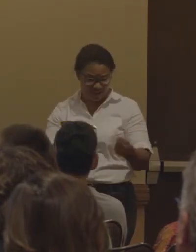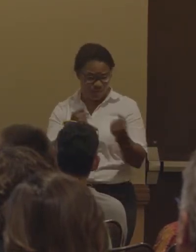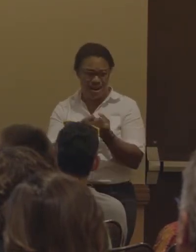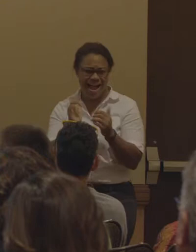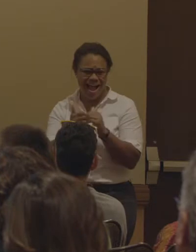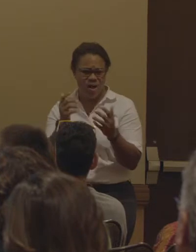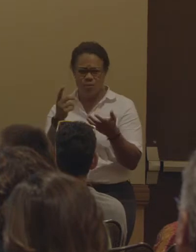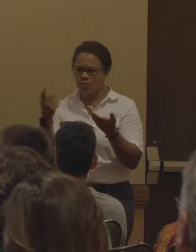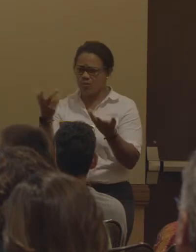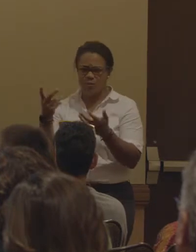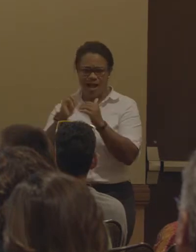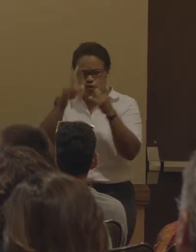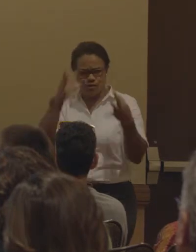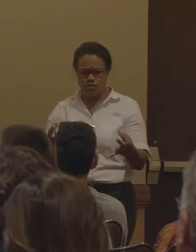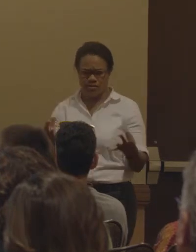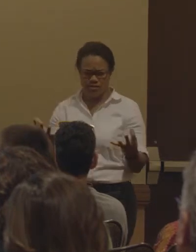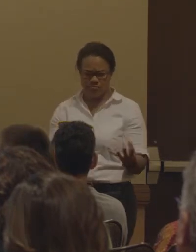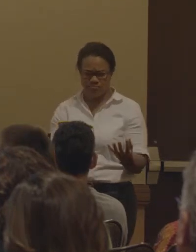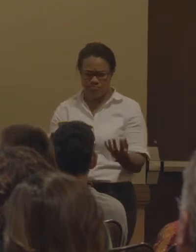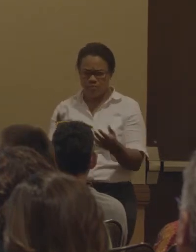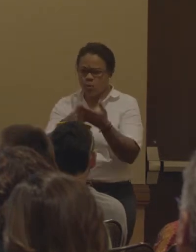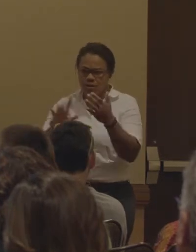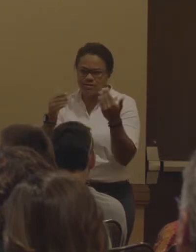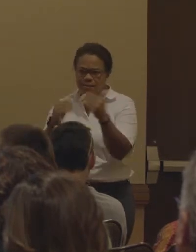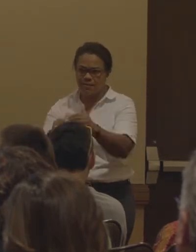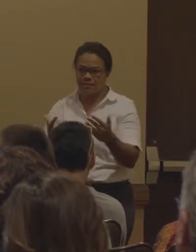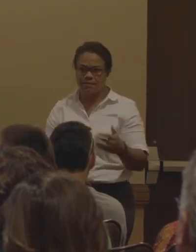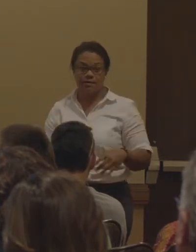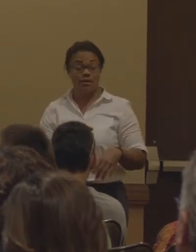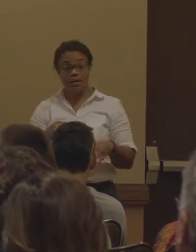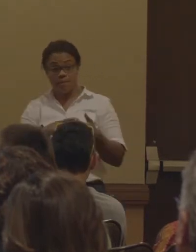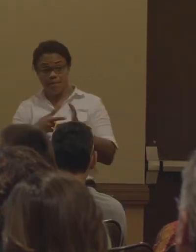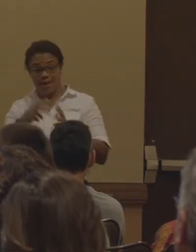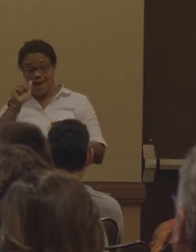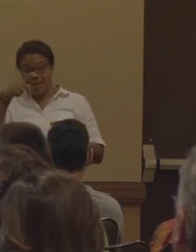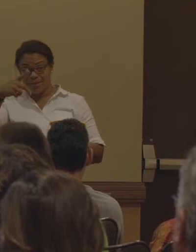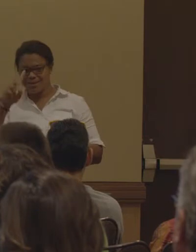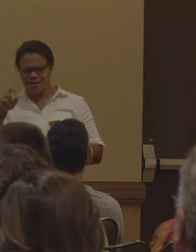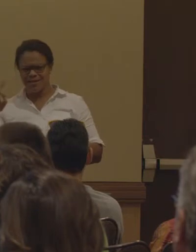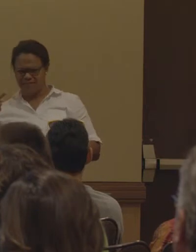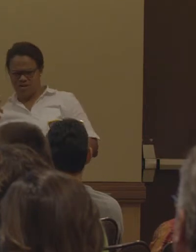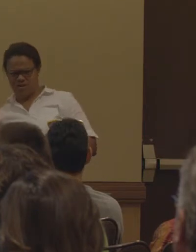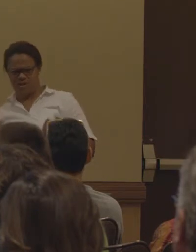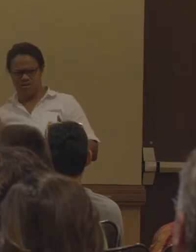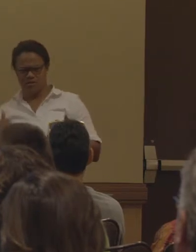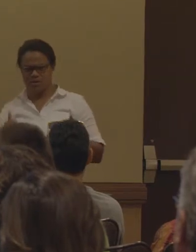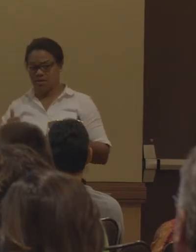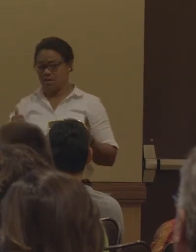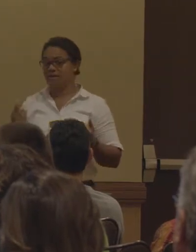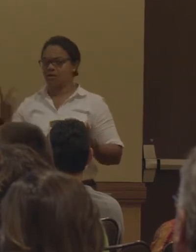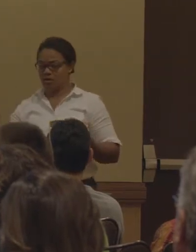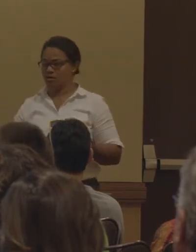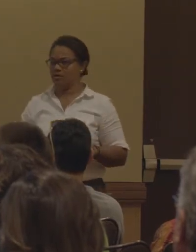How does the ratio, or how does that get figured? What are the limitations? Are you talking about APD or us? Voc